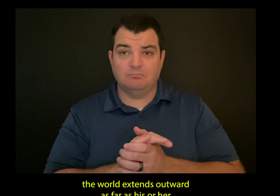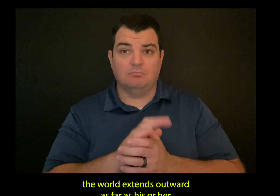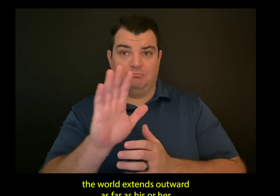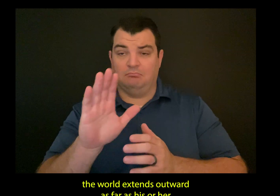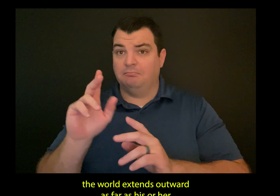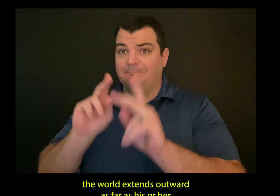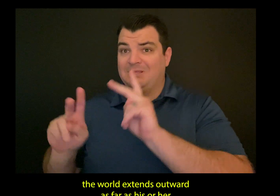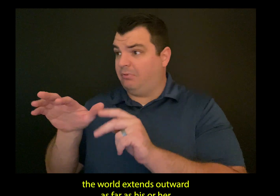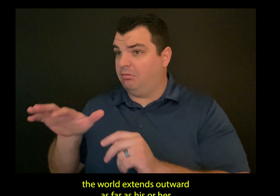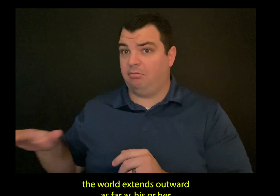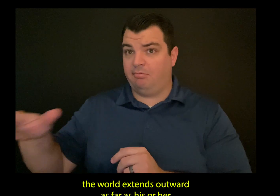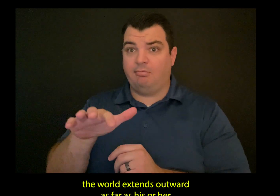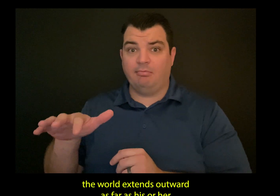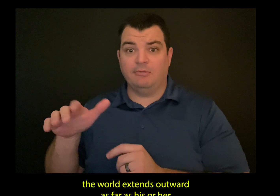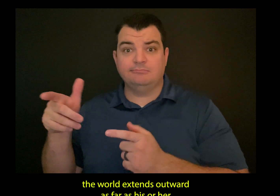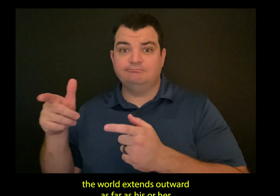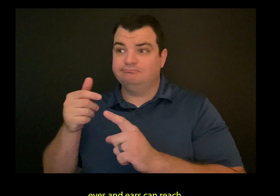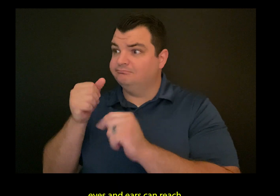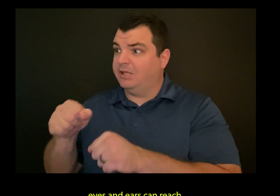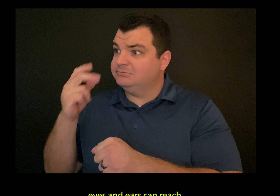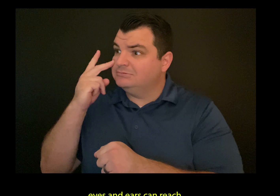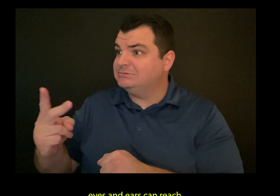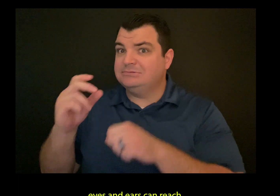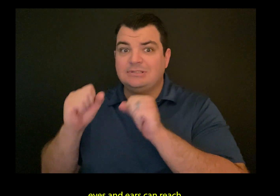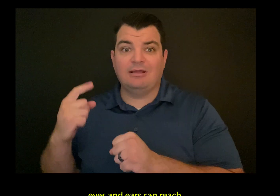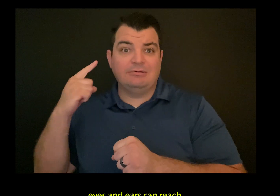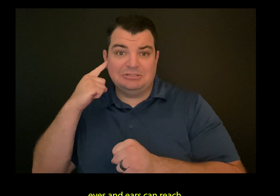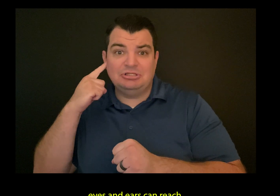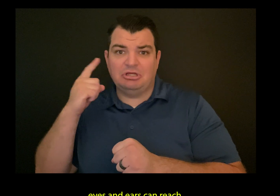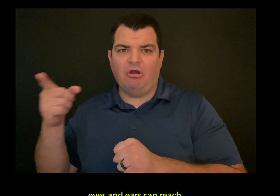world extends outward as far as his or her eyes and ears can reach.